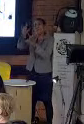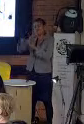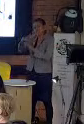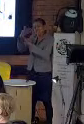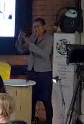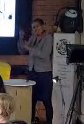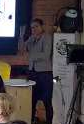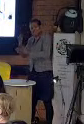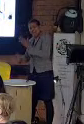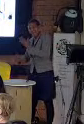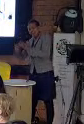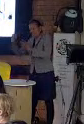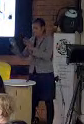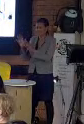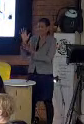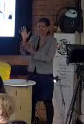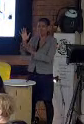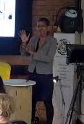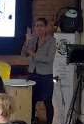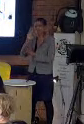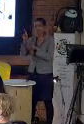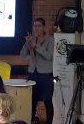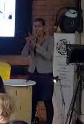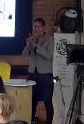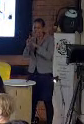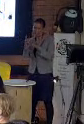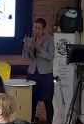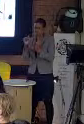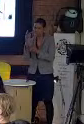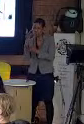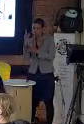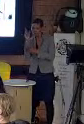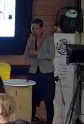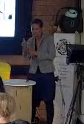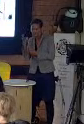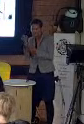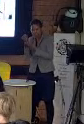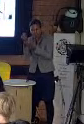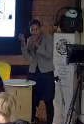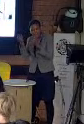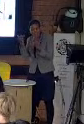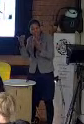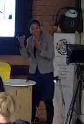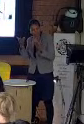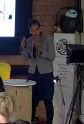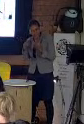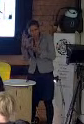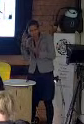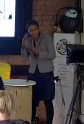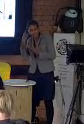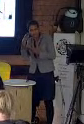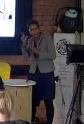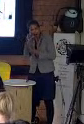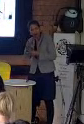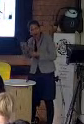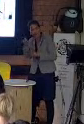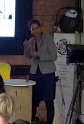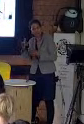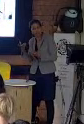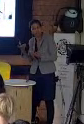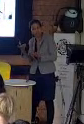is it monochrome? Well, it wasn't many colours, so how does colour impact upon it? Yeah, that's a really good